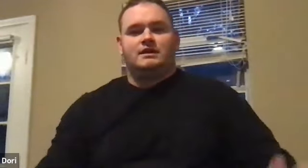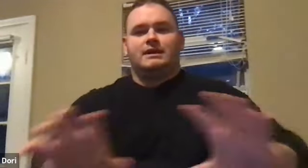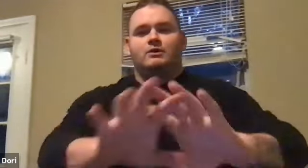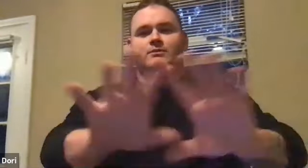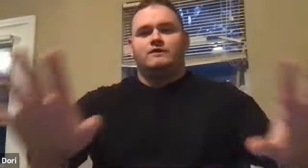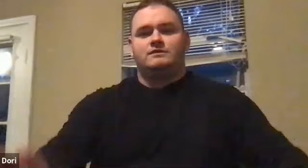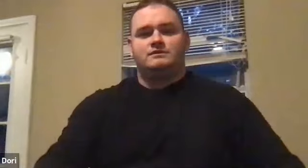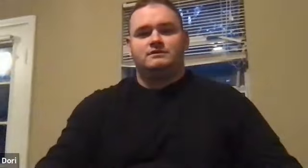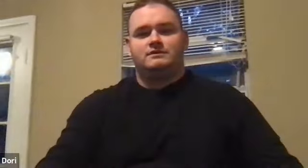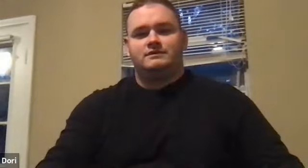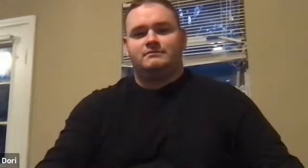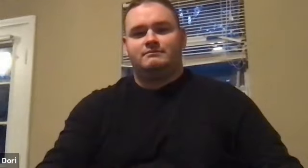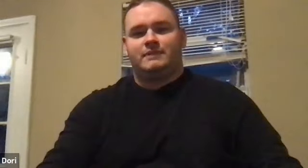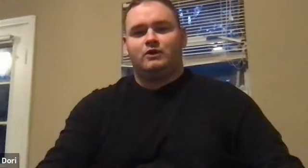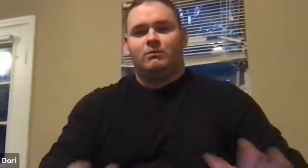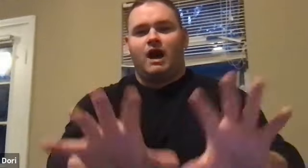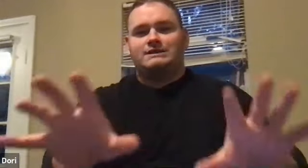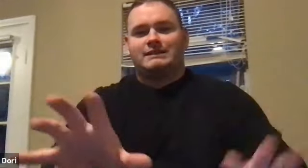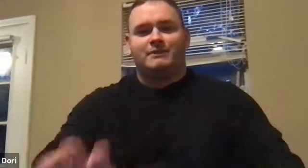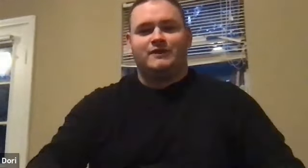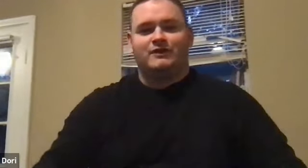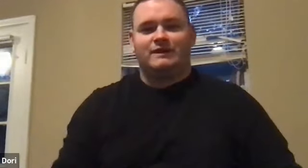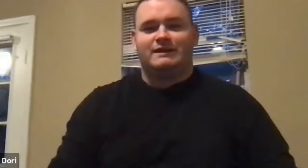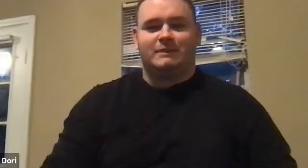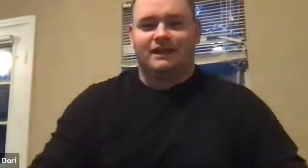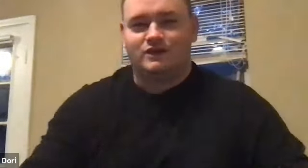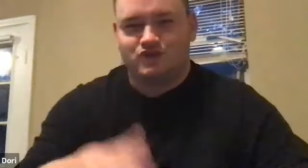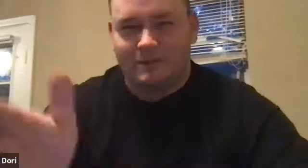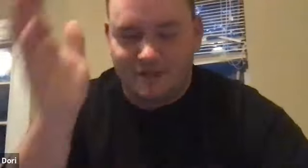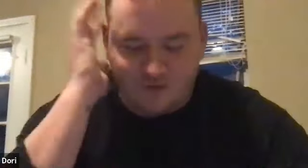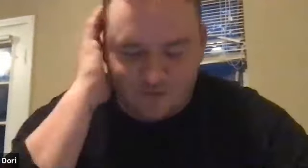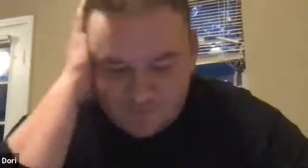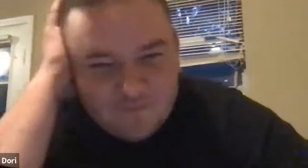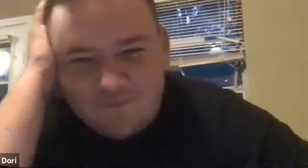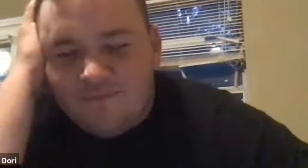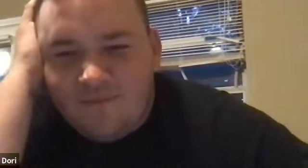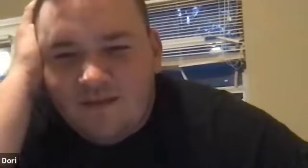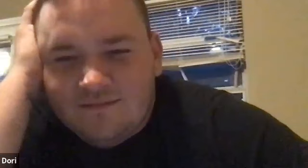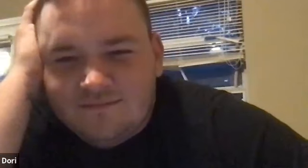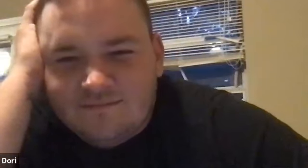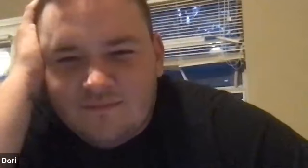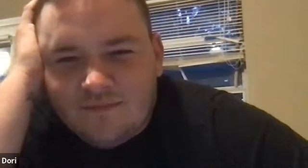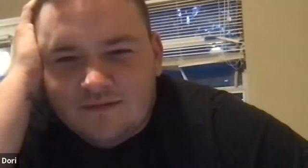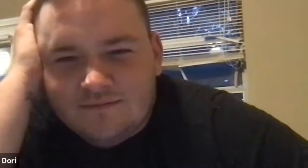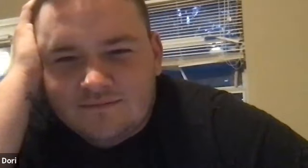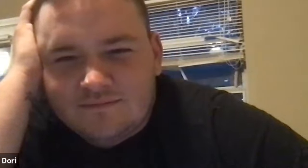Better quit moving. My little blocks keep moving around and keep getting lost. Jamie, your turn. I can spotlight.